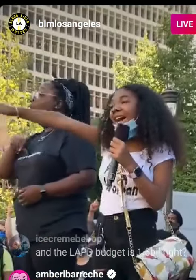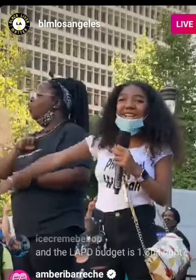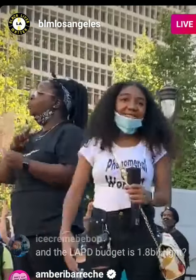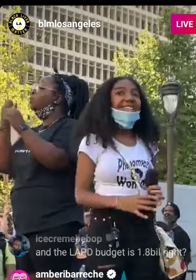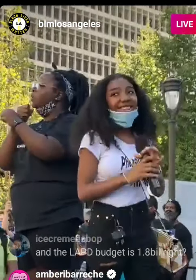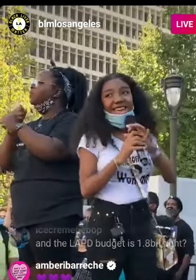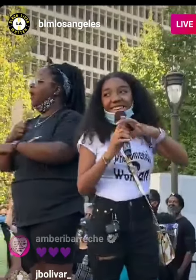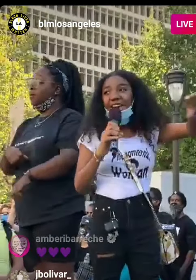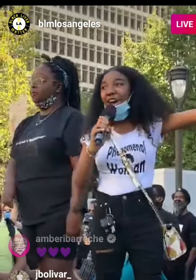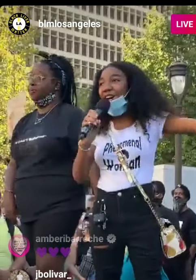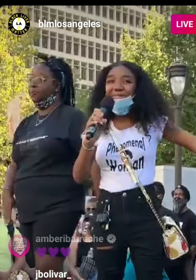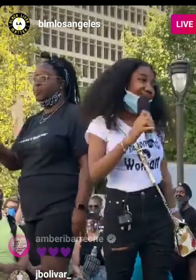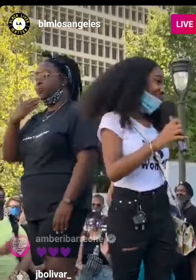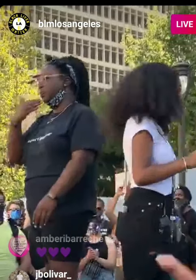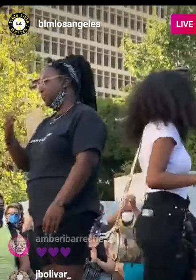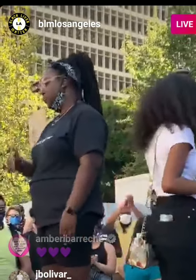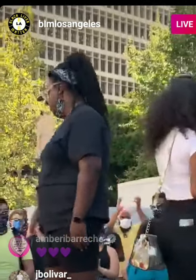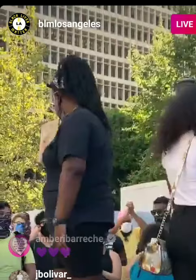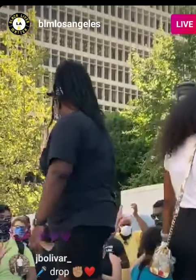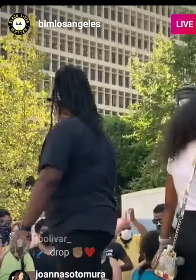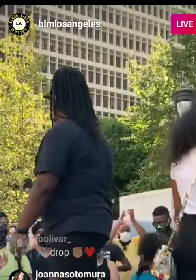we win. Thank you.